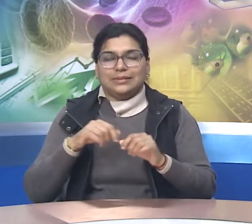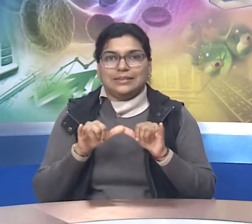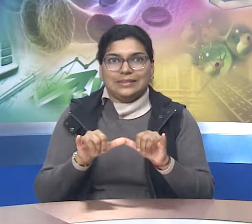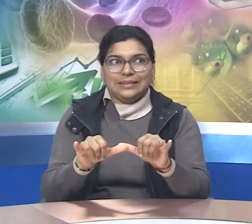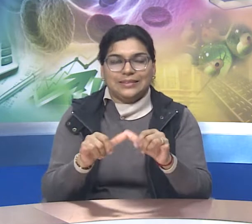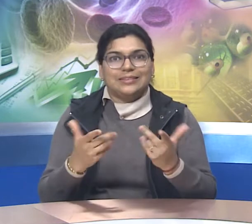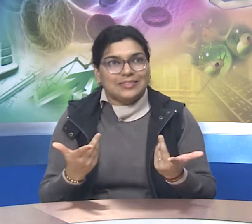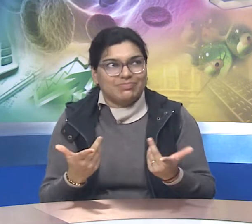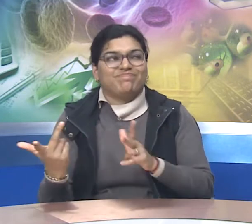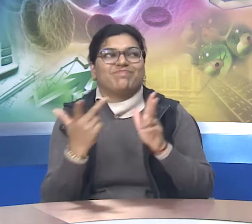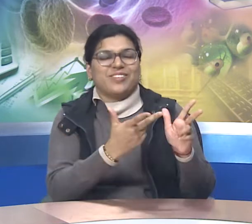less.